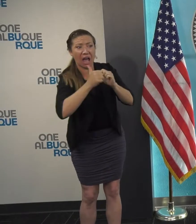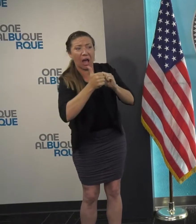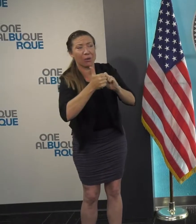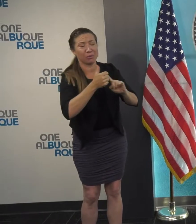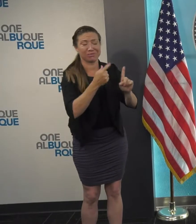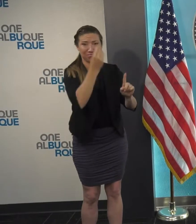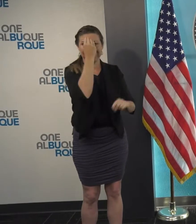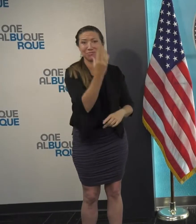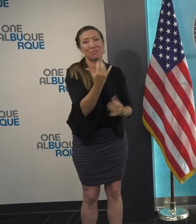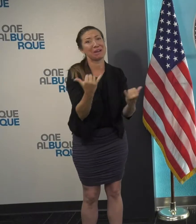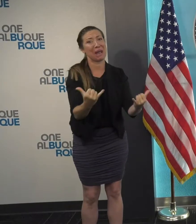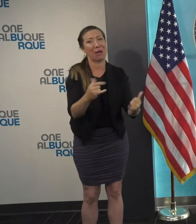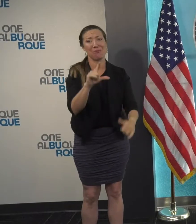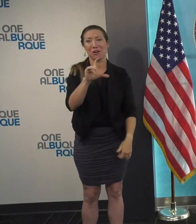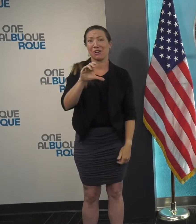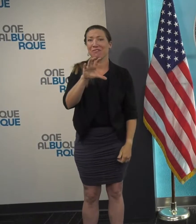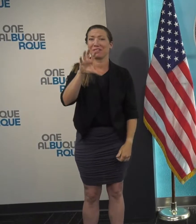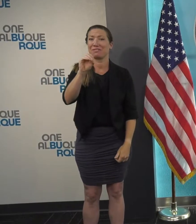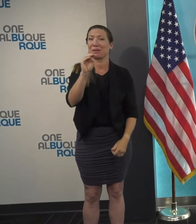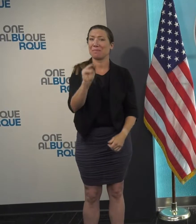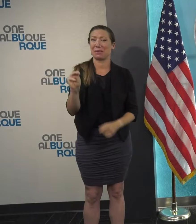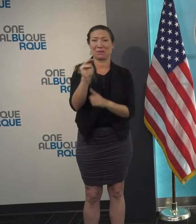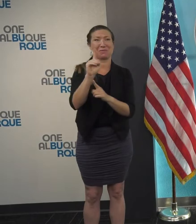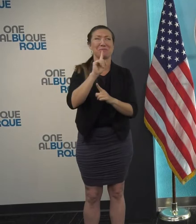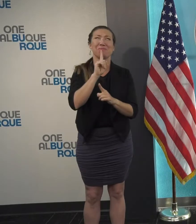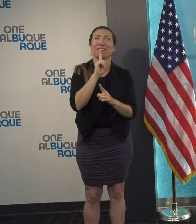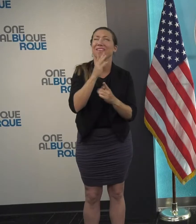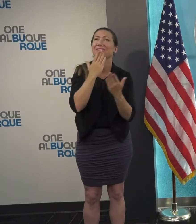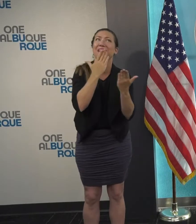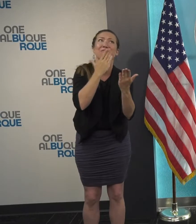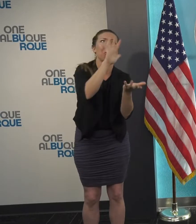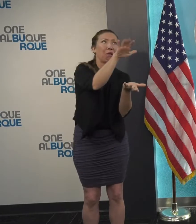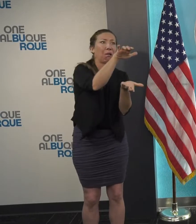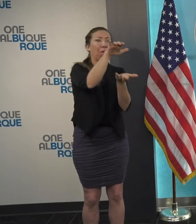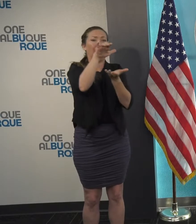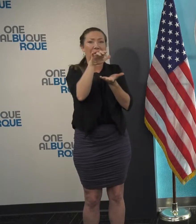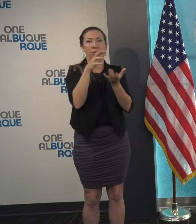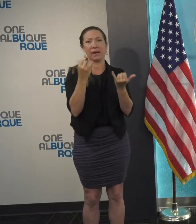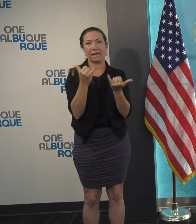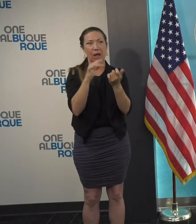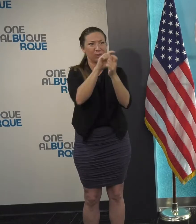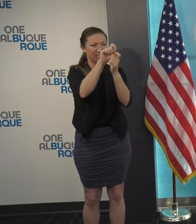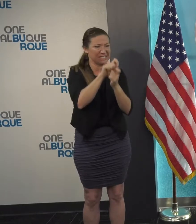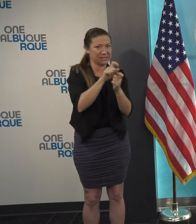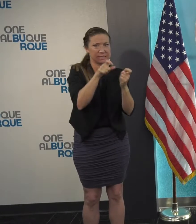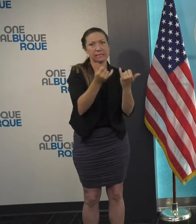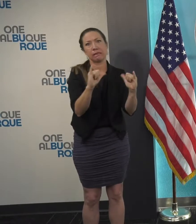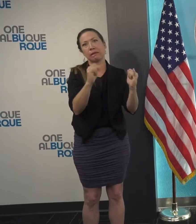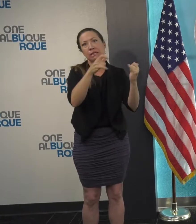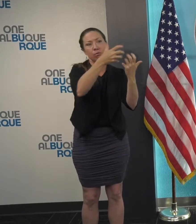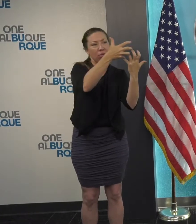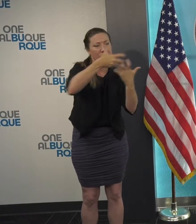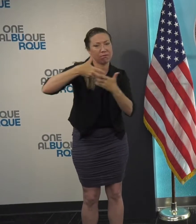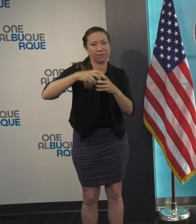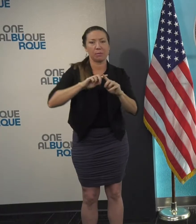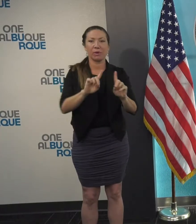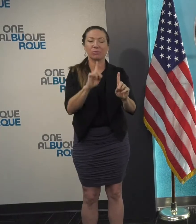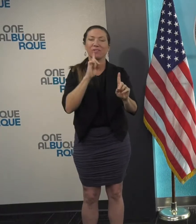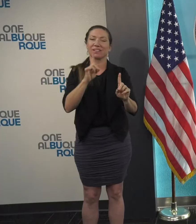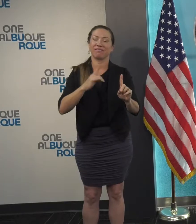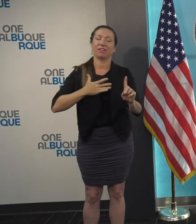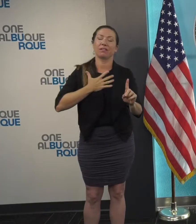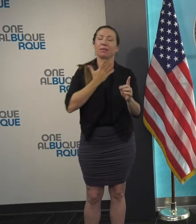150 million. And so we're working through the details on it, but we're just blessed and grateful in Albuquerque to have your leadership,